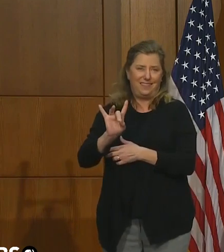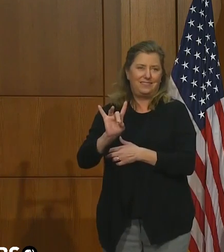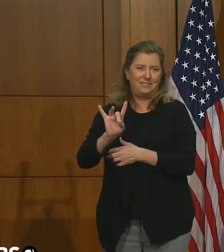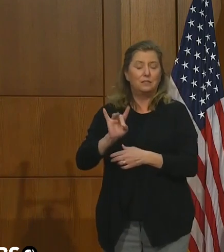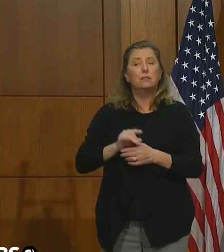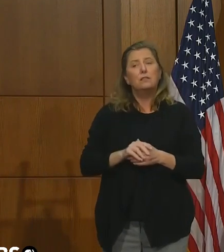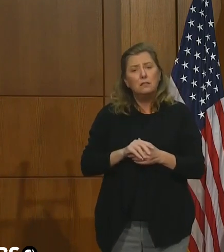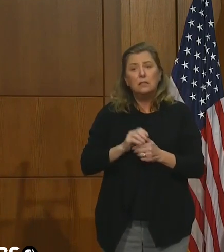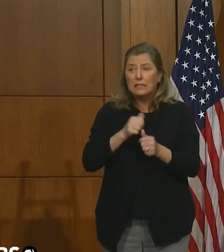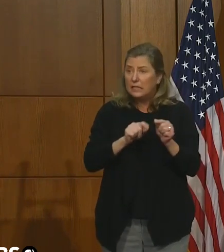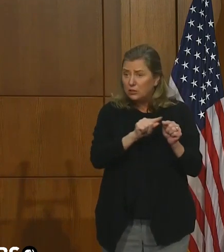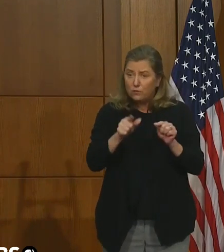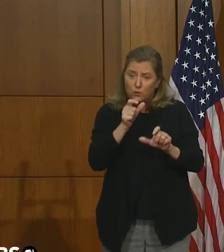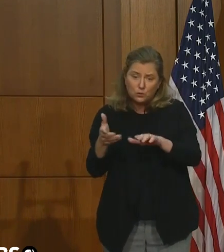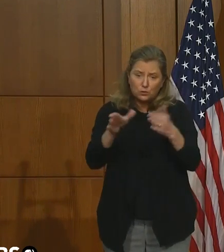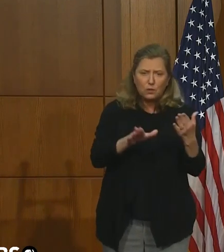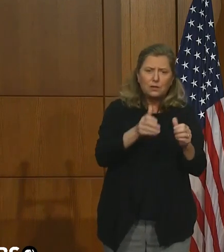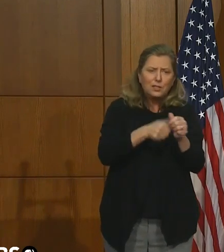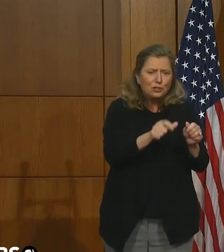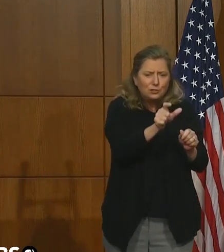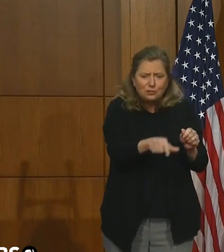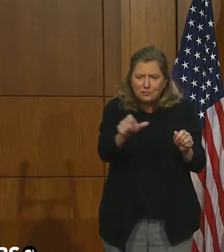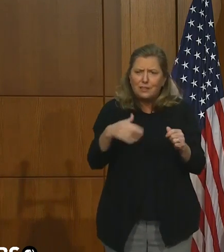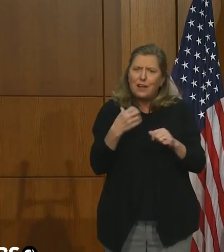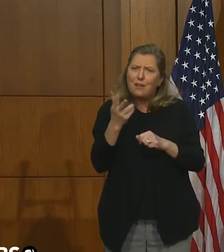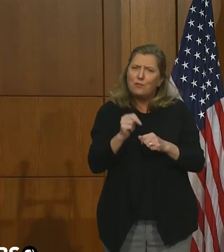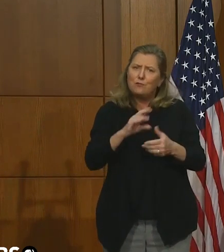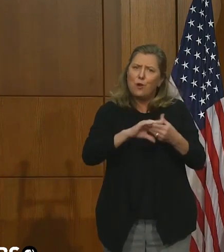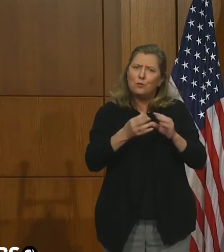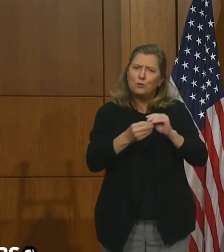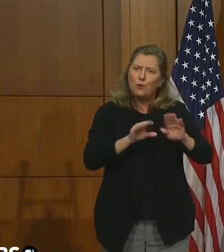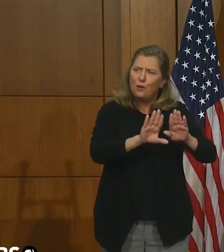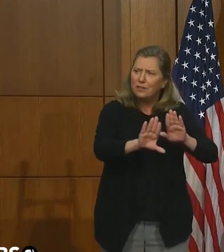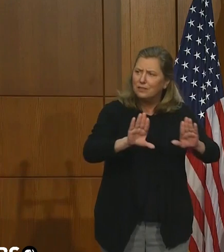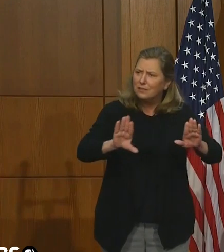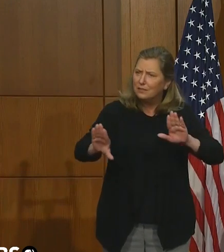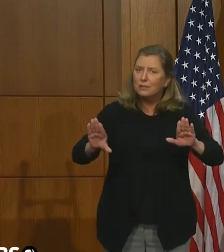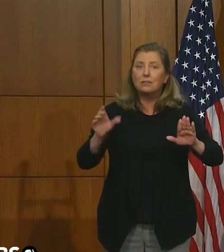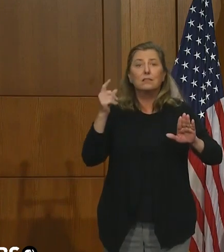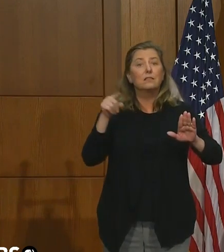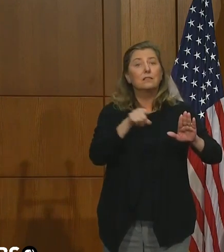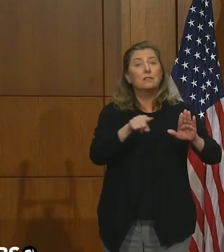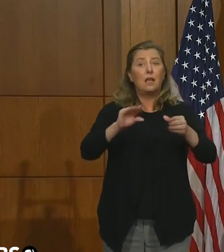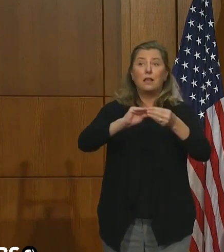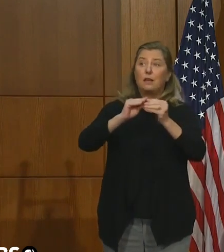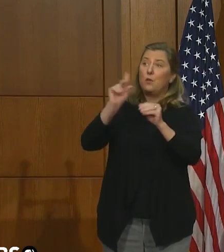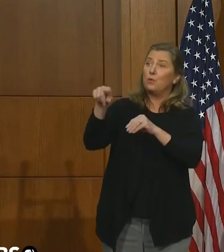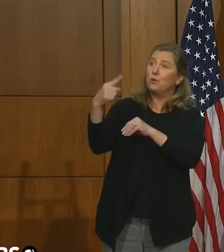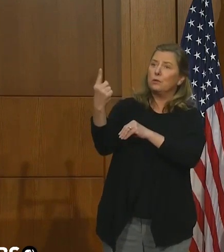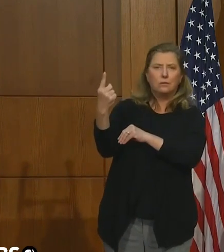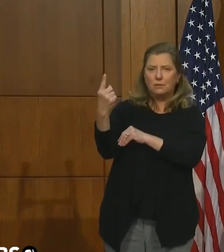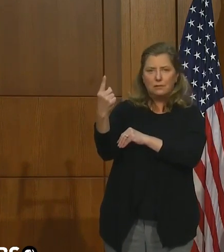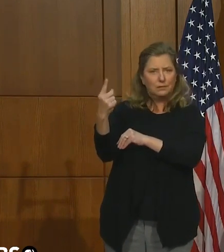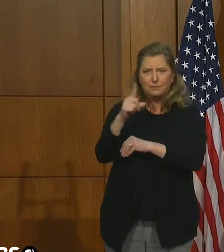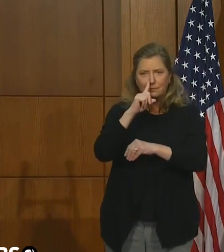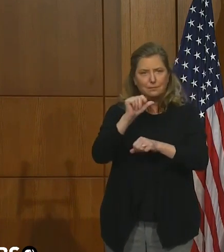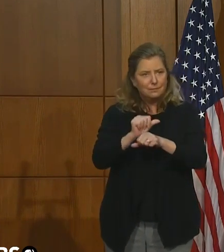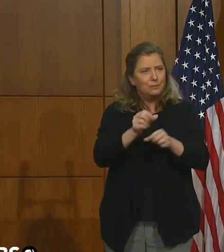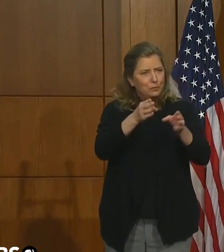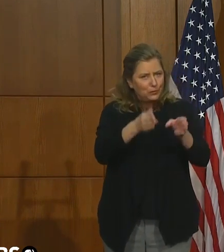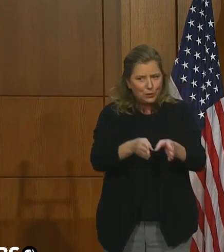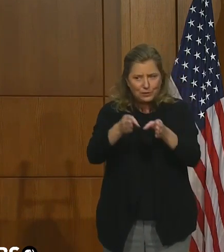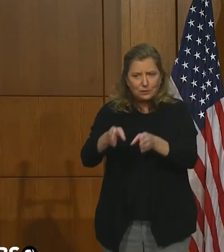all individuals with their own story. And it's important that we remember that these aren't just numbers. They are real people. They